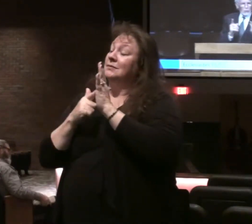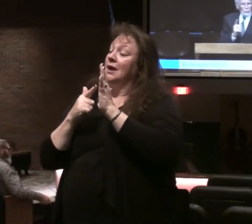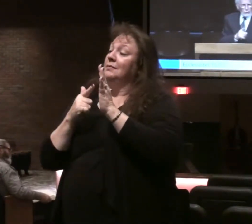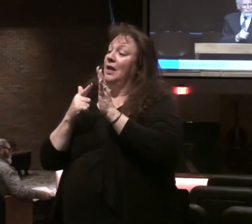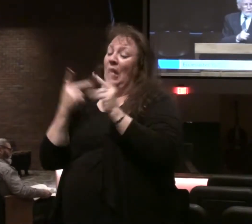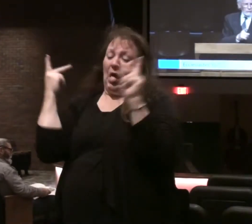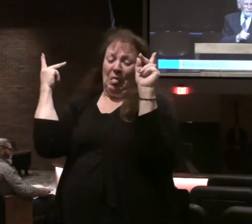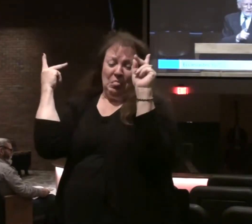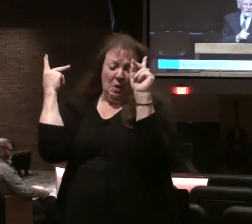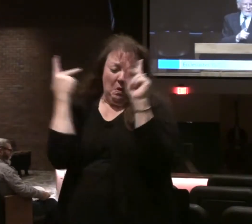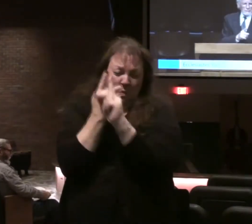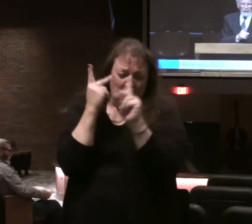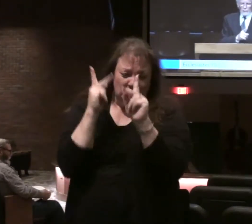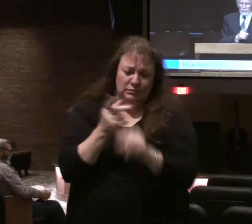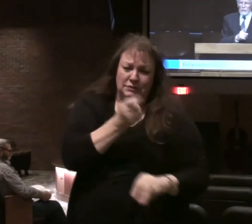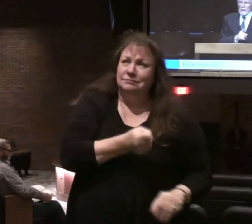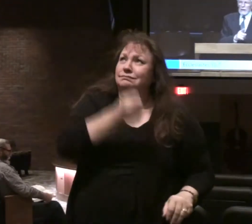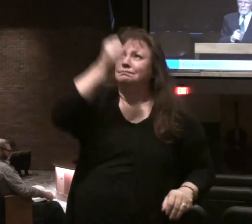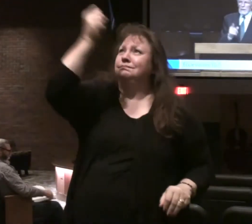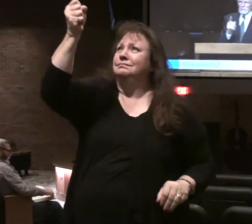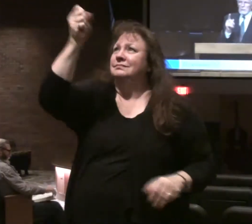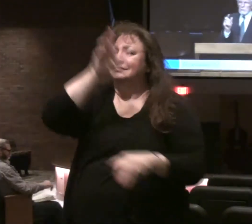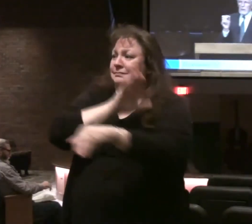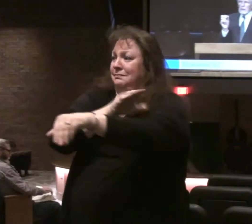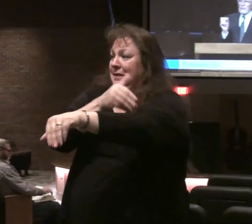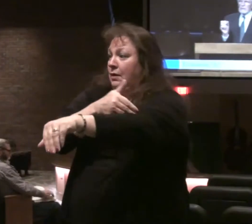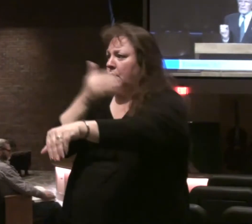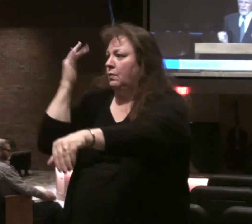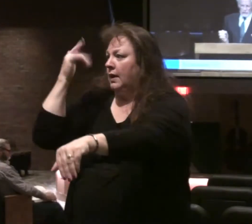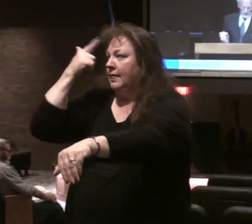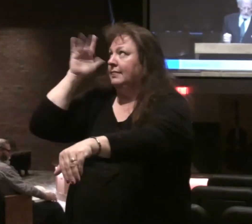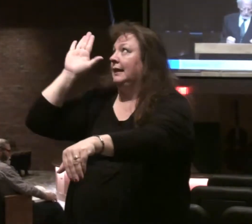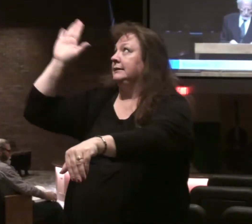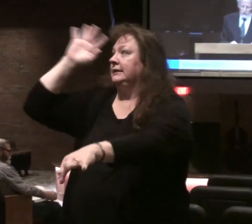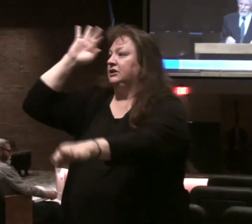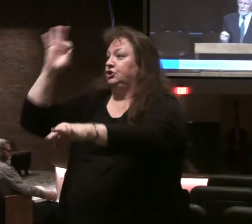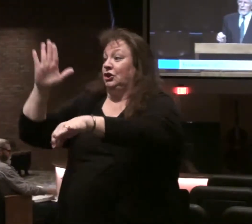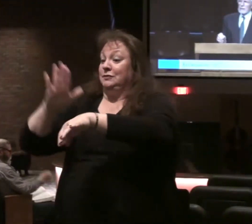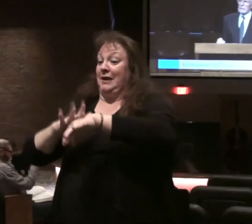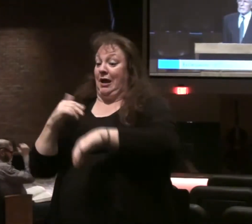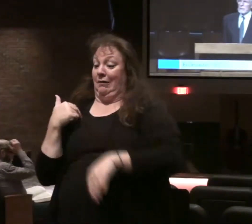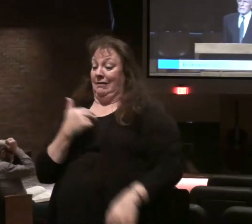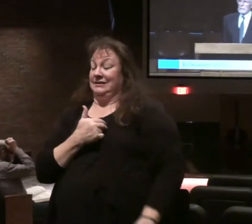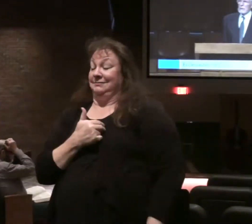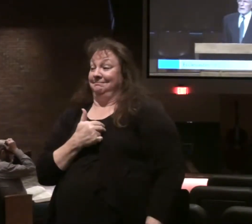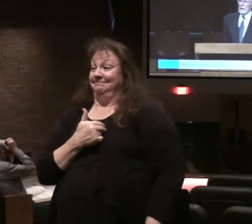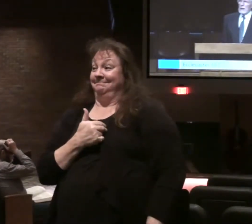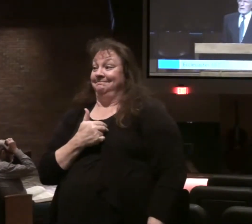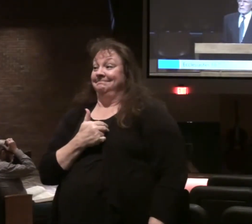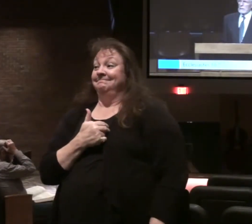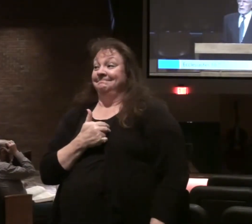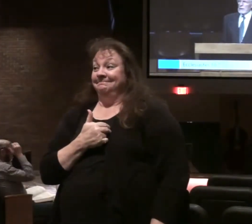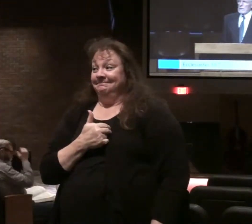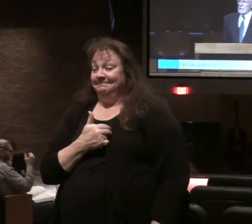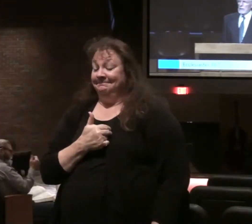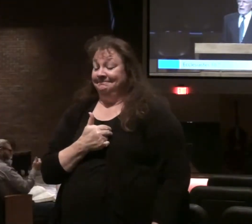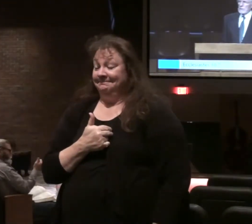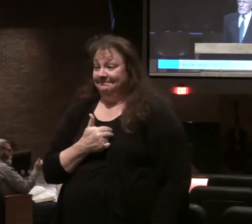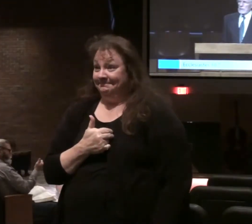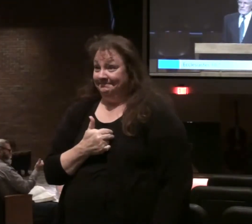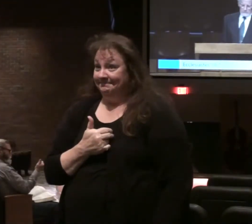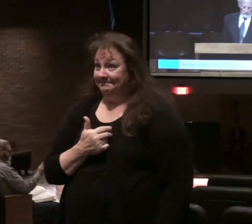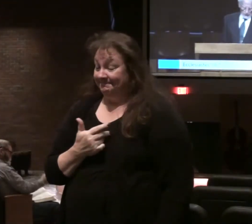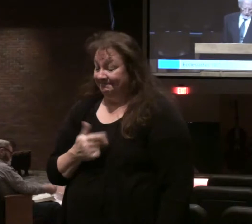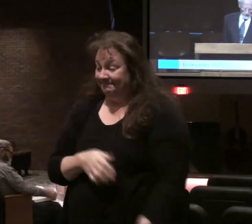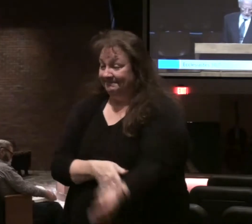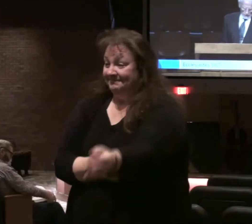to put the worst person in power because it's part of His judgment. We'll get down to that as we go through toward the end of the